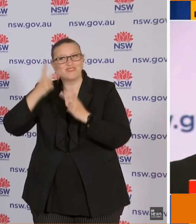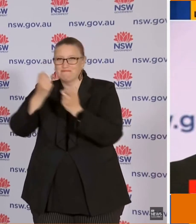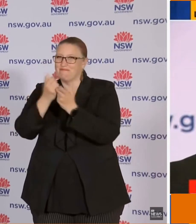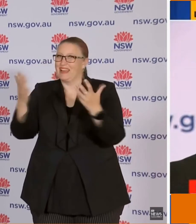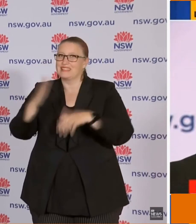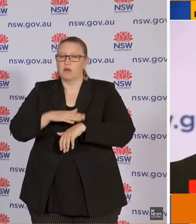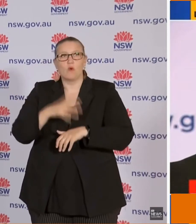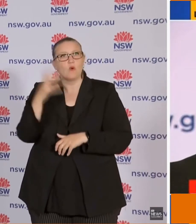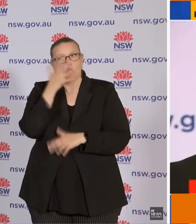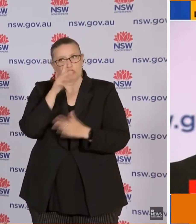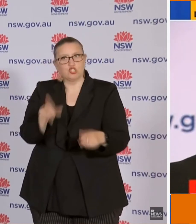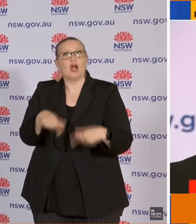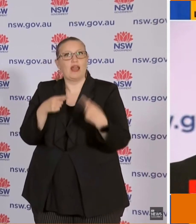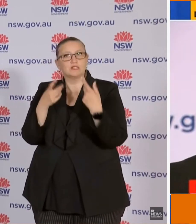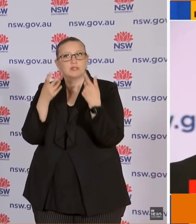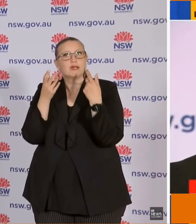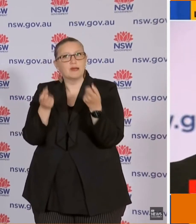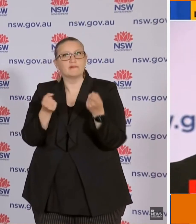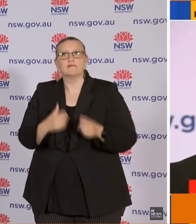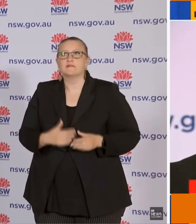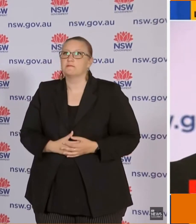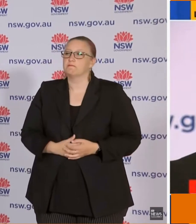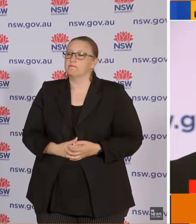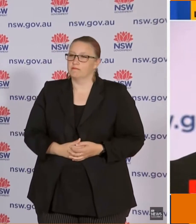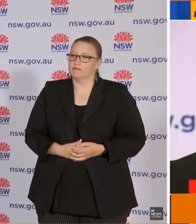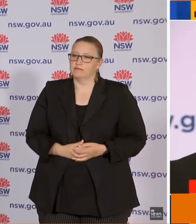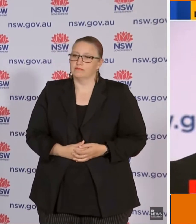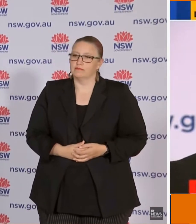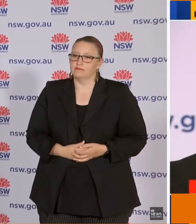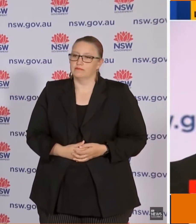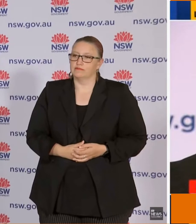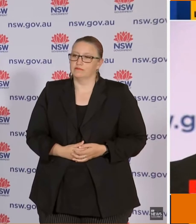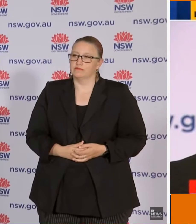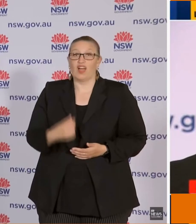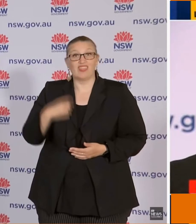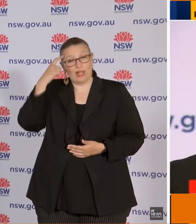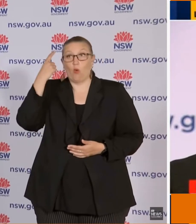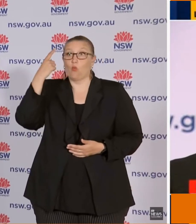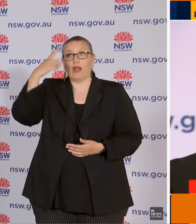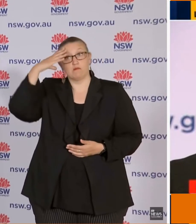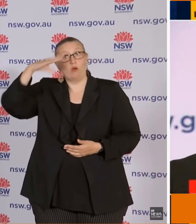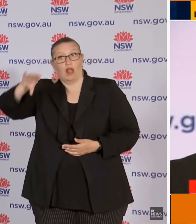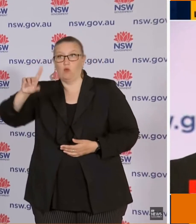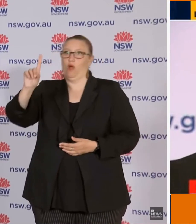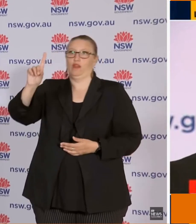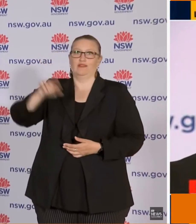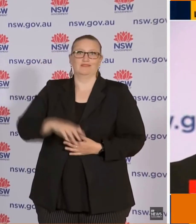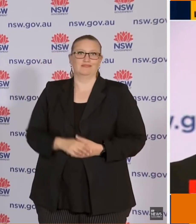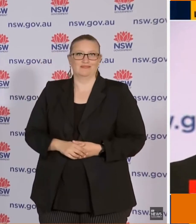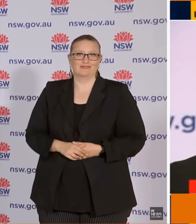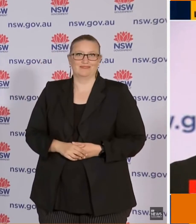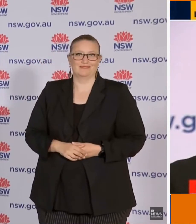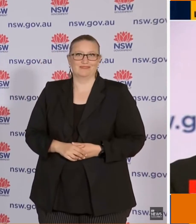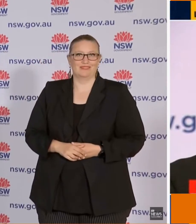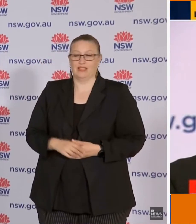and it's very challenging because there is, I think there's one motel from memory in Wilcannia, and finding